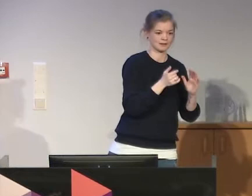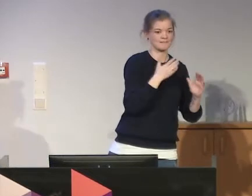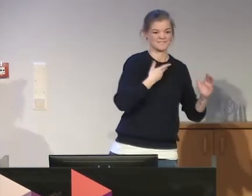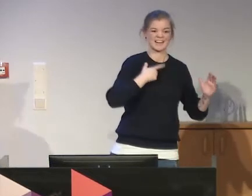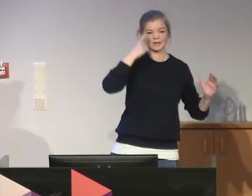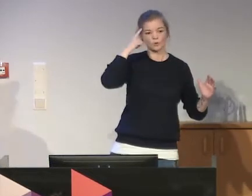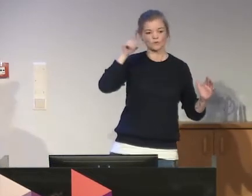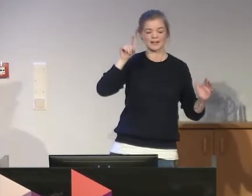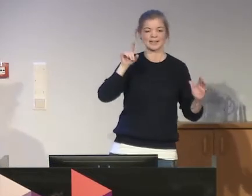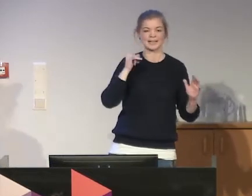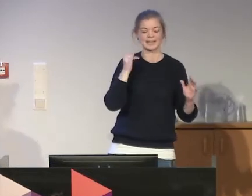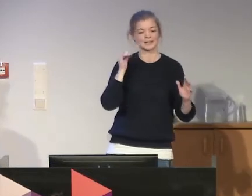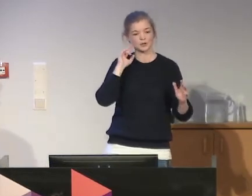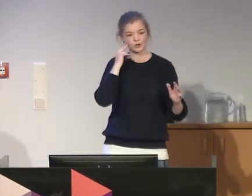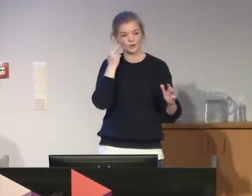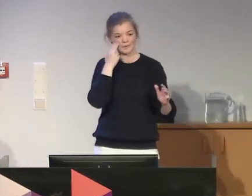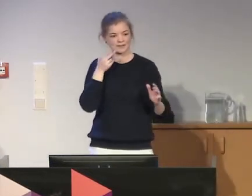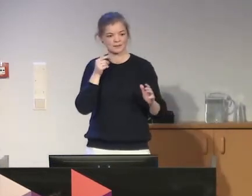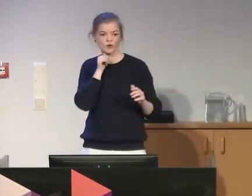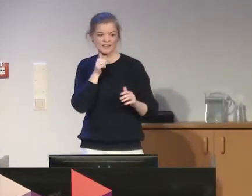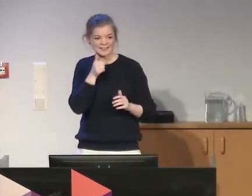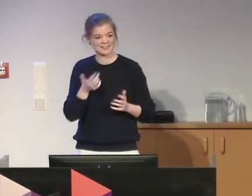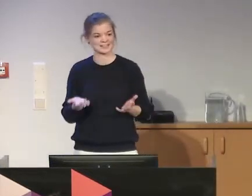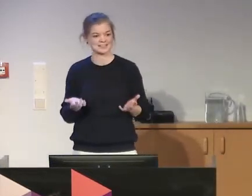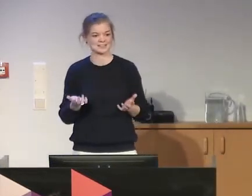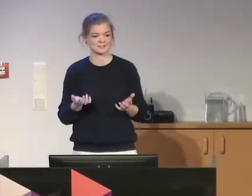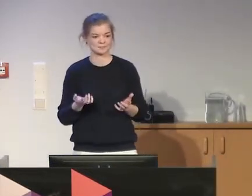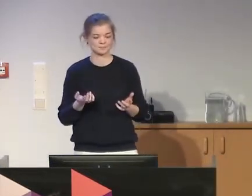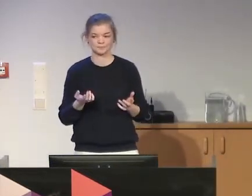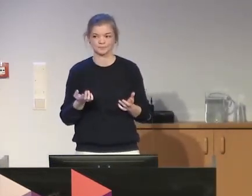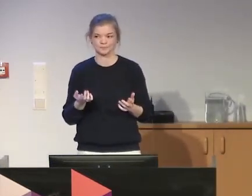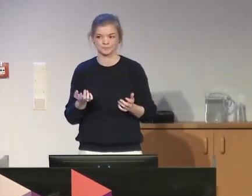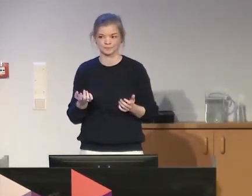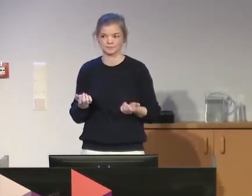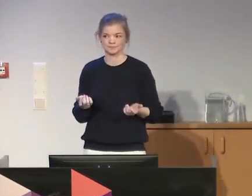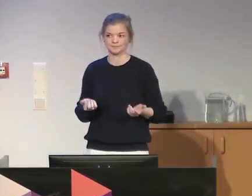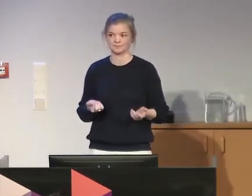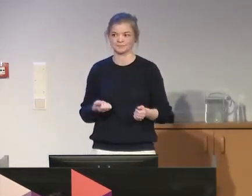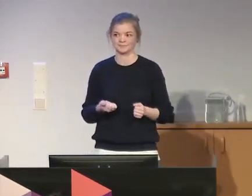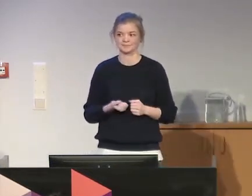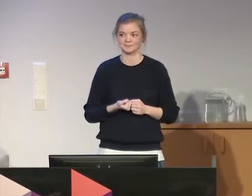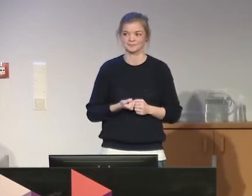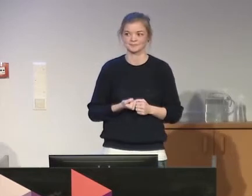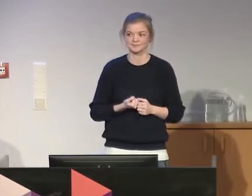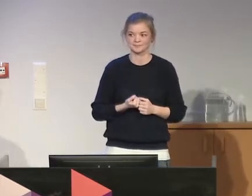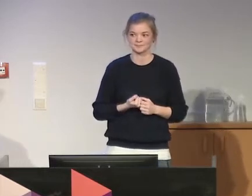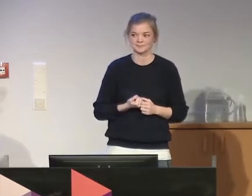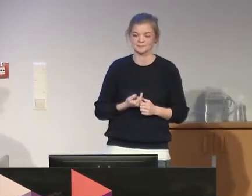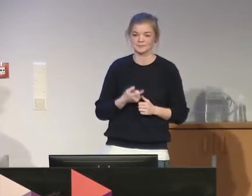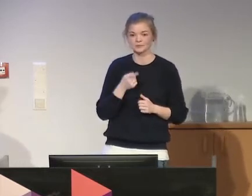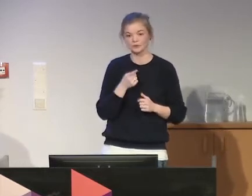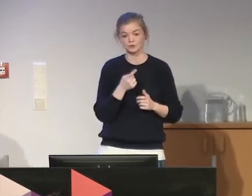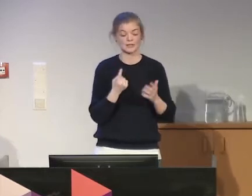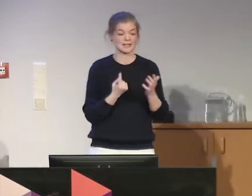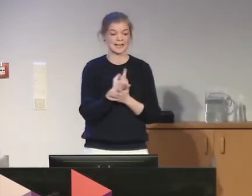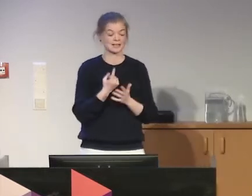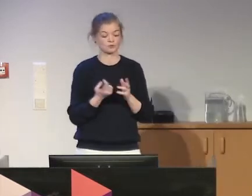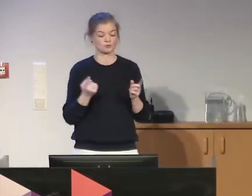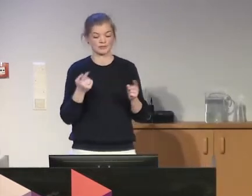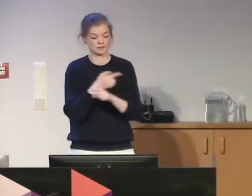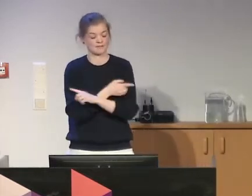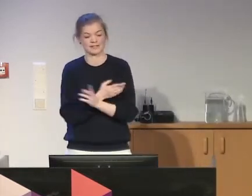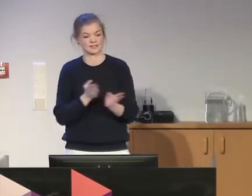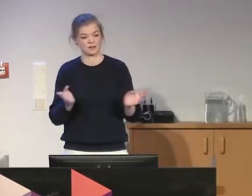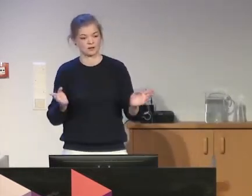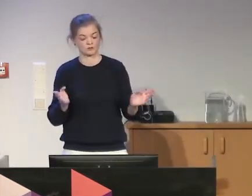I'm not saying that everybody who is fluent in sign language can actually work really easily with deaf and blind, congenital deaf and blind people. It's not what I'm saying.